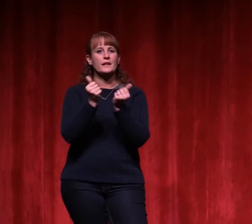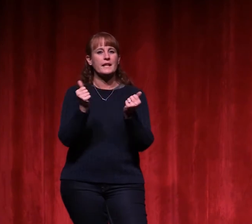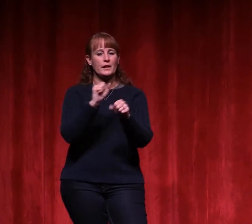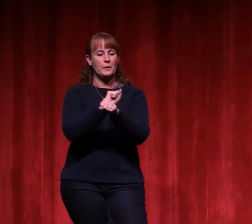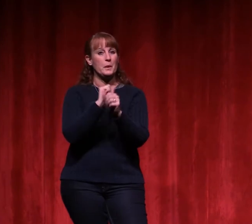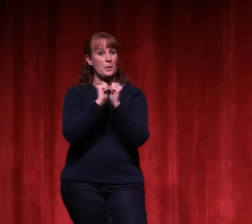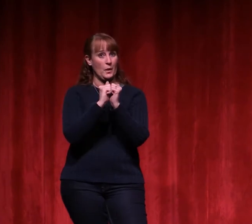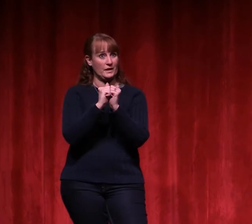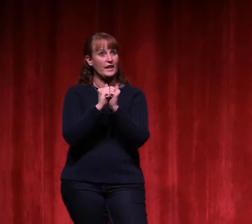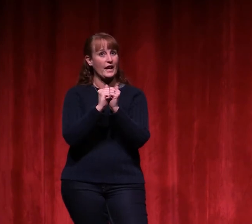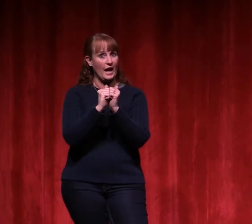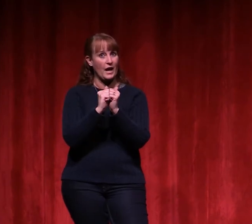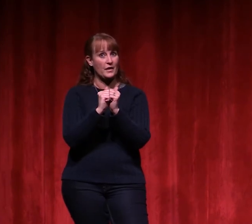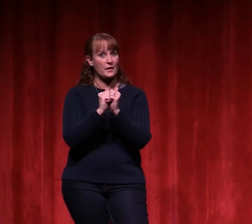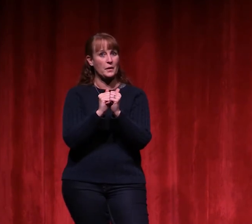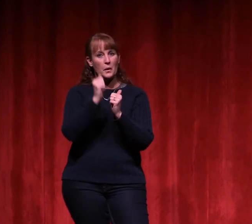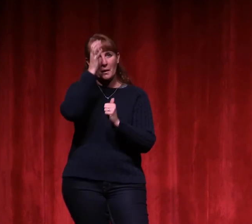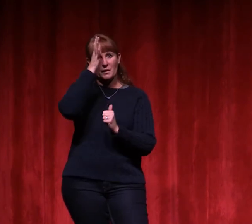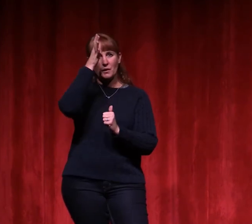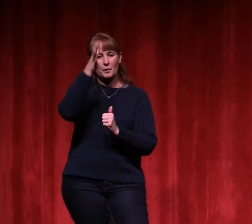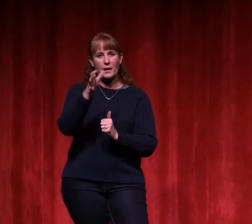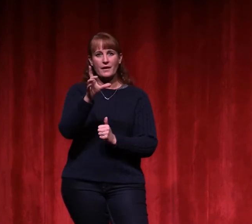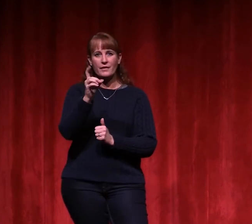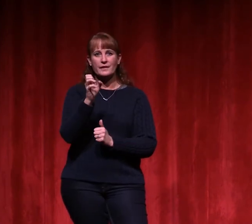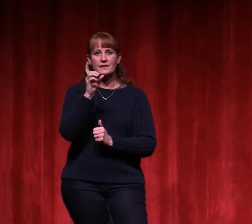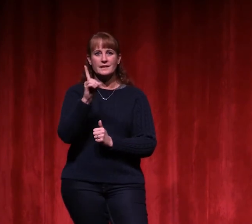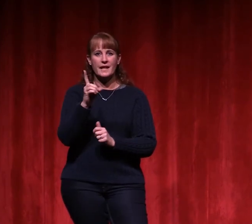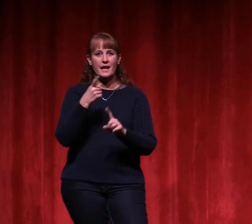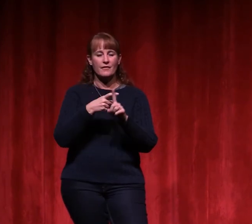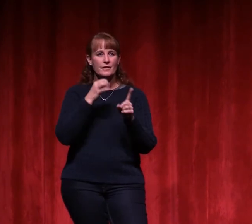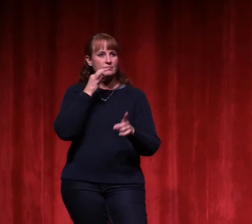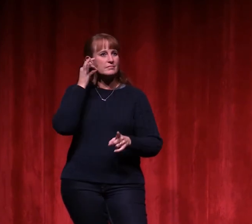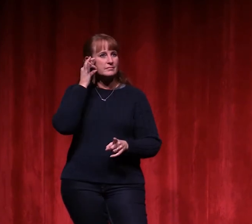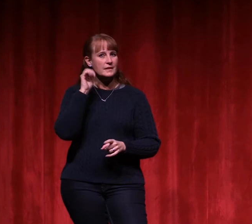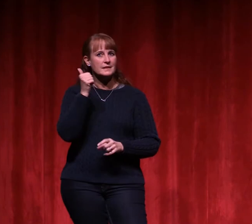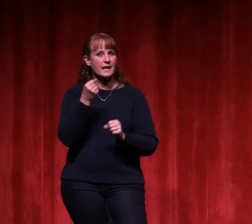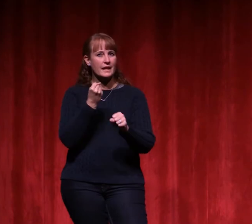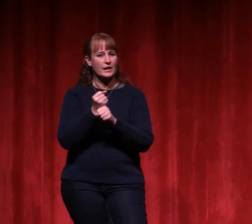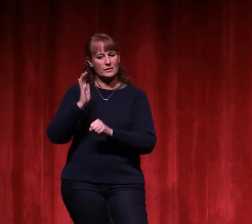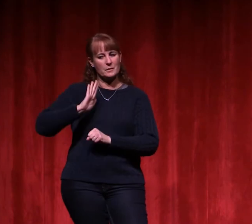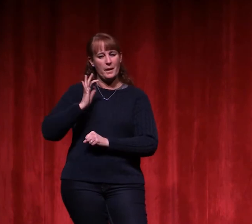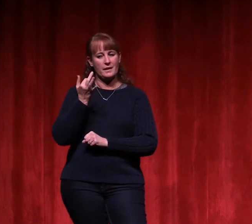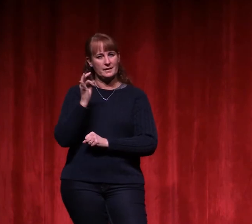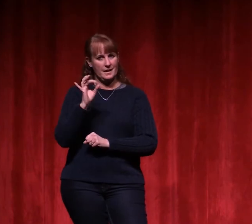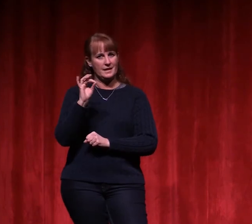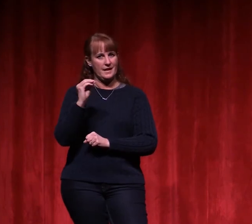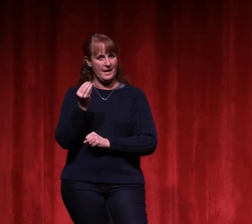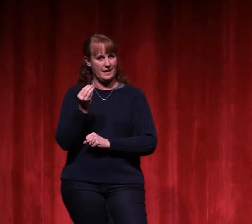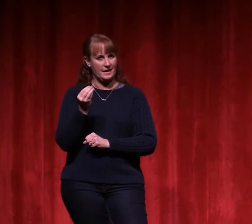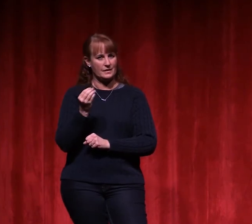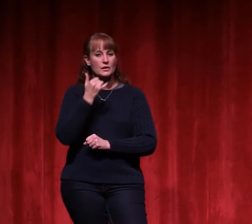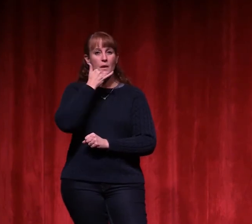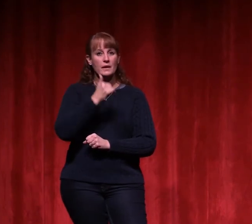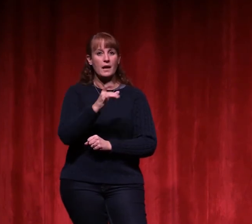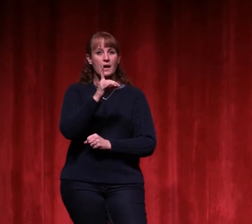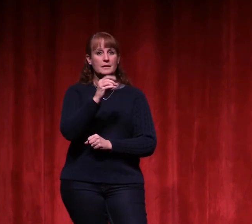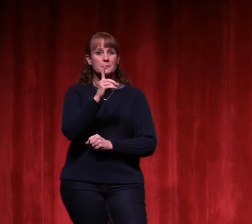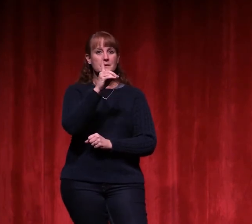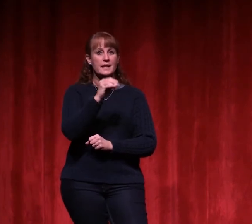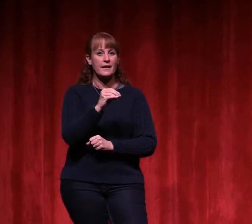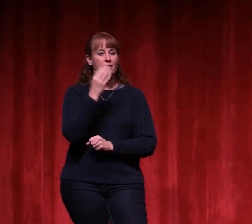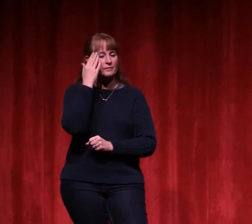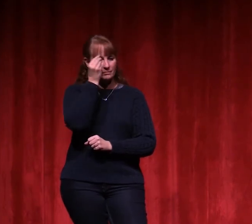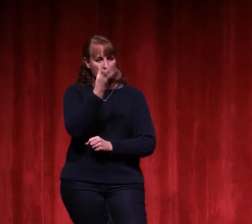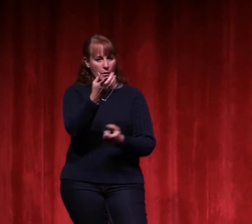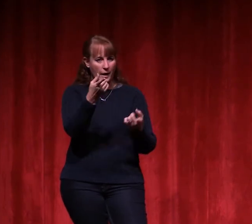worked together with Grandfather David Menunge of the Hopis for 10 years during the 80s. So I called up David and let him know what